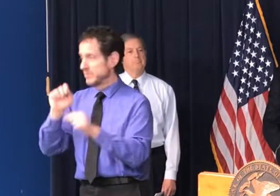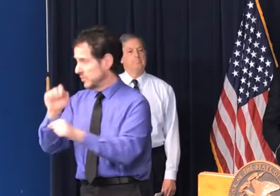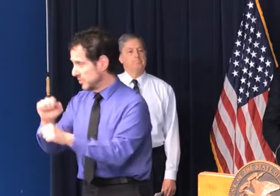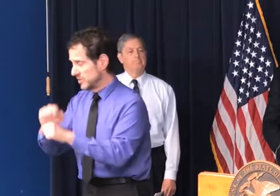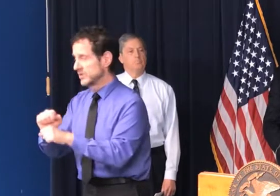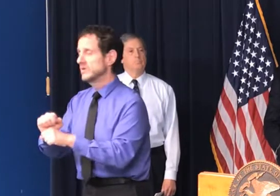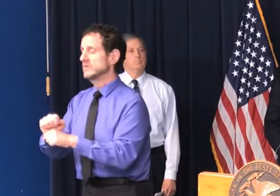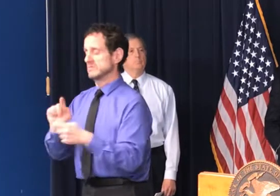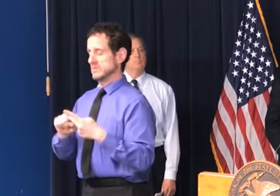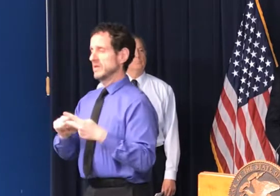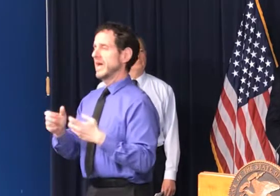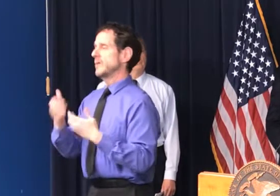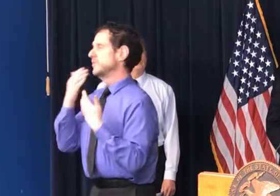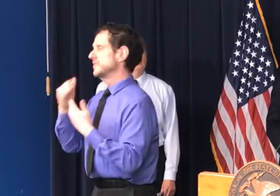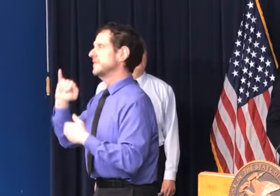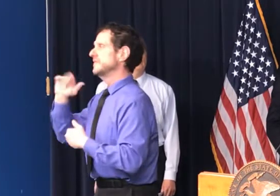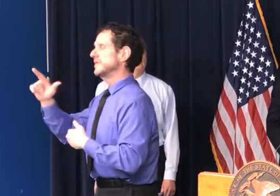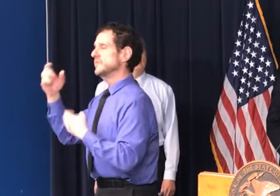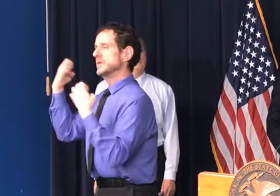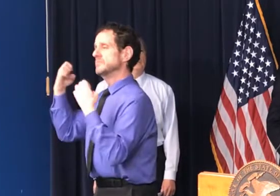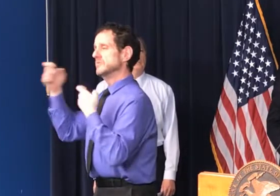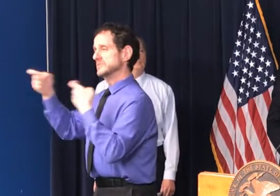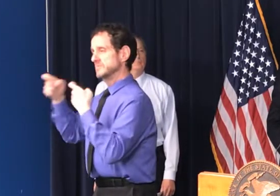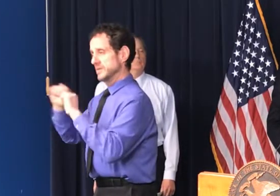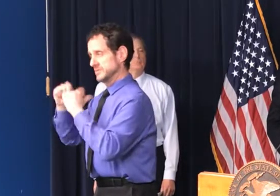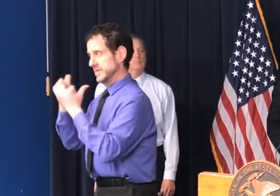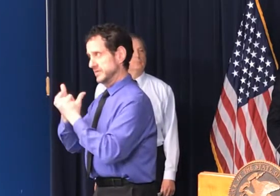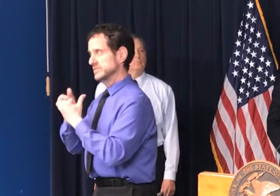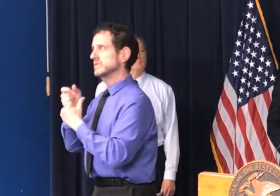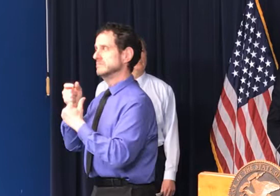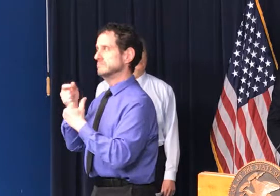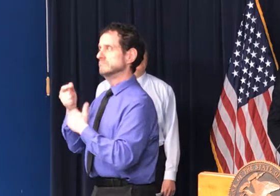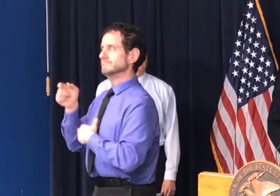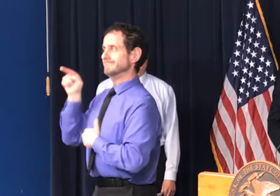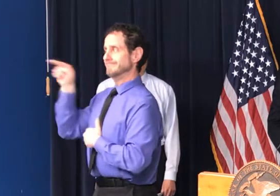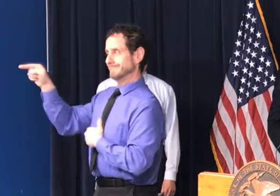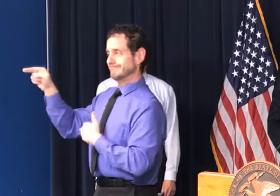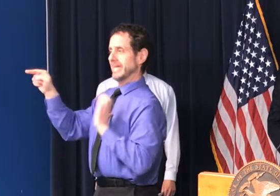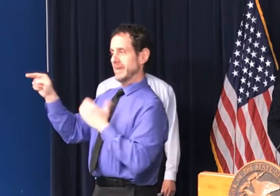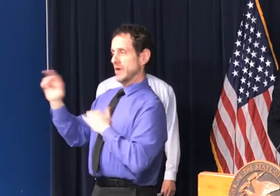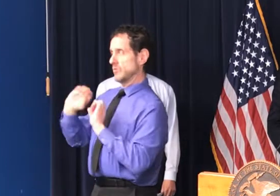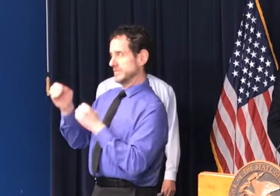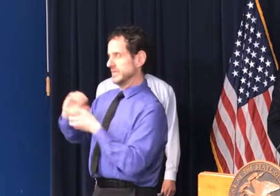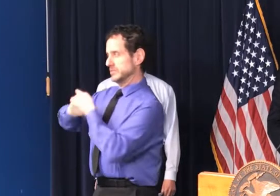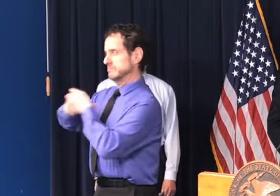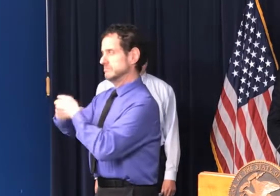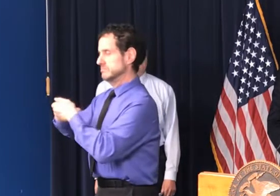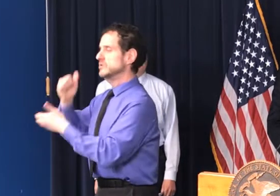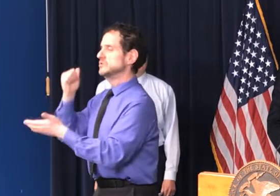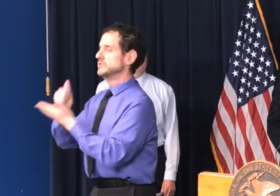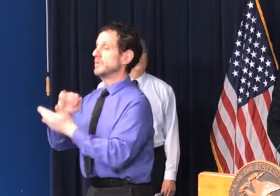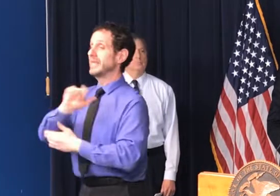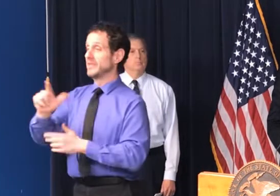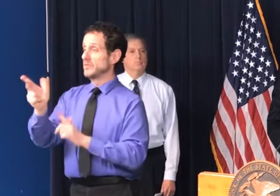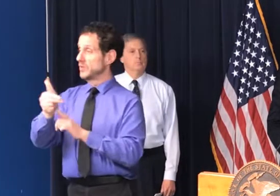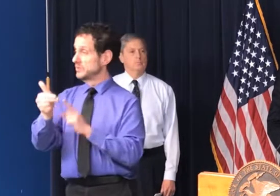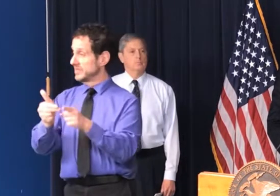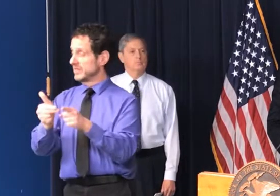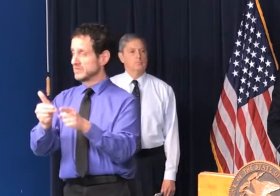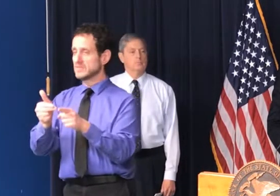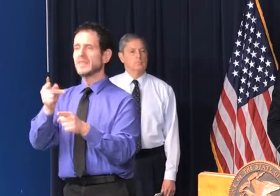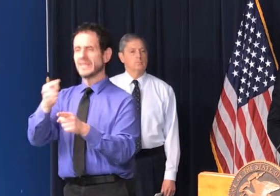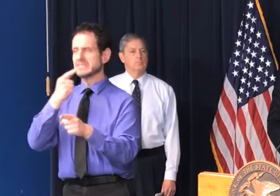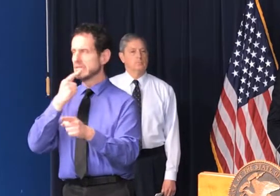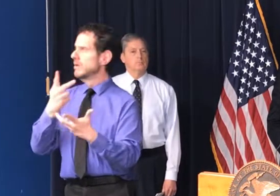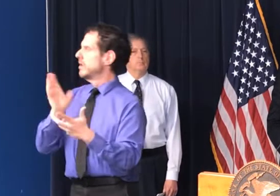wanted to thank the Illinois Emergency Management Agency for their partnership in recent weeks to pair Illinois hotels who